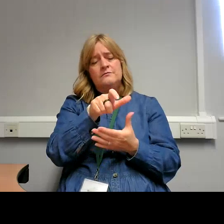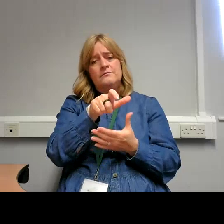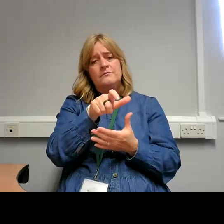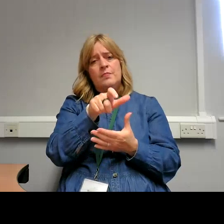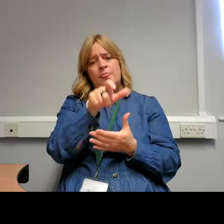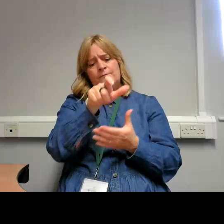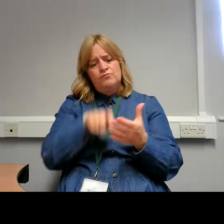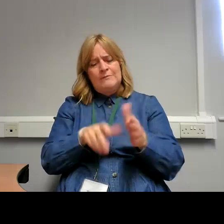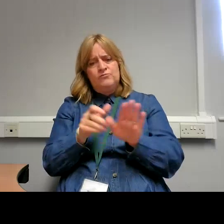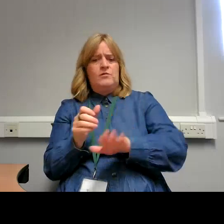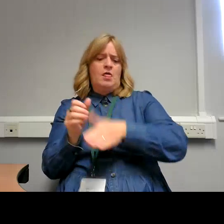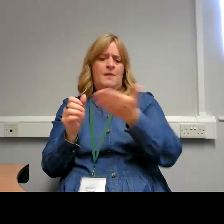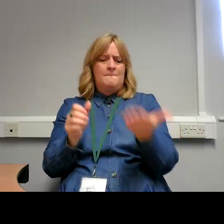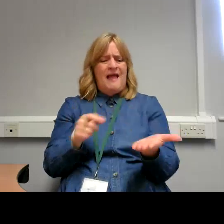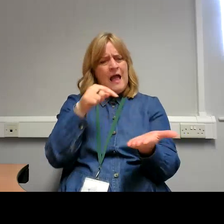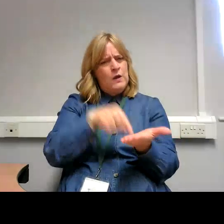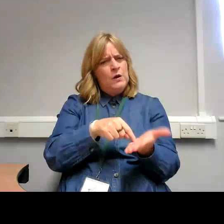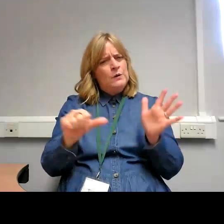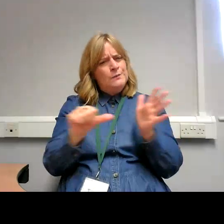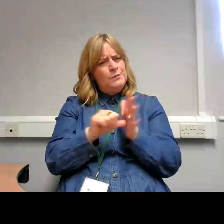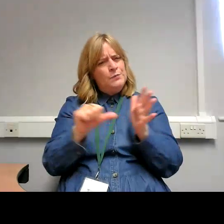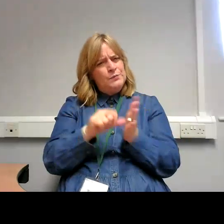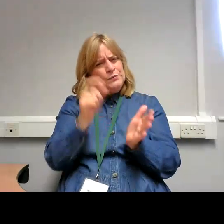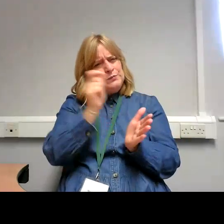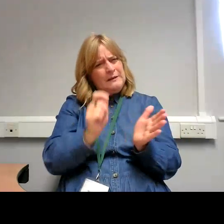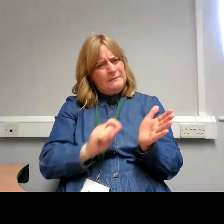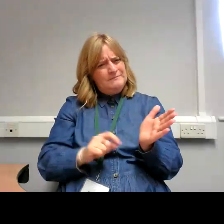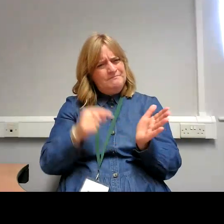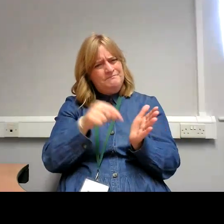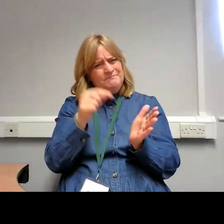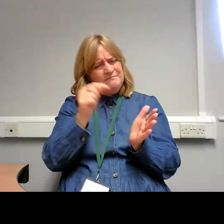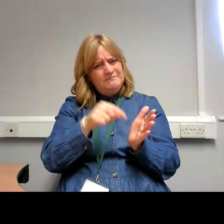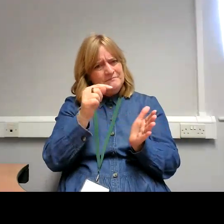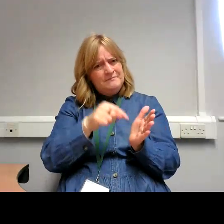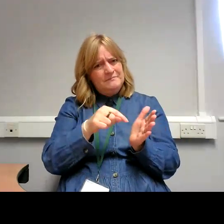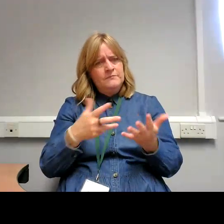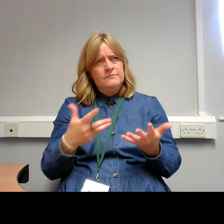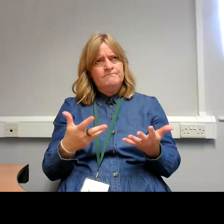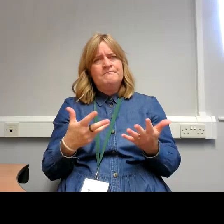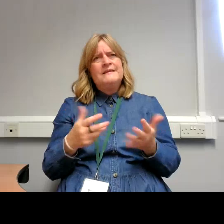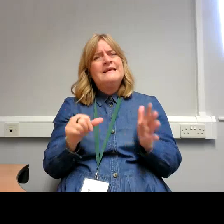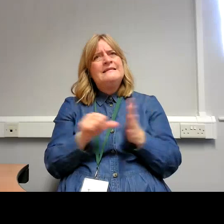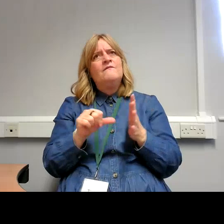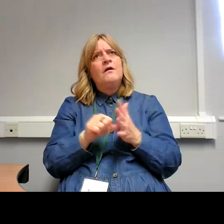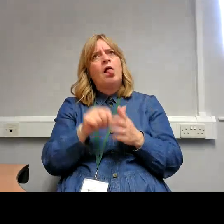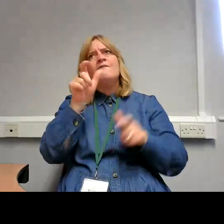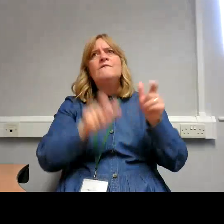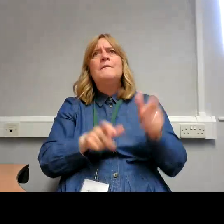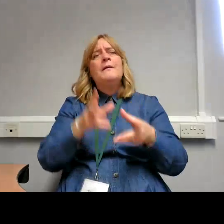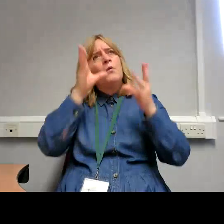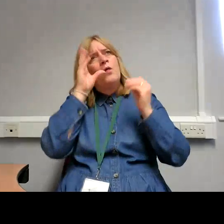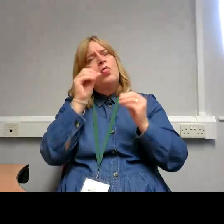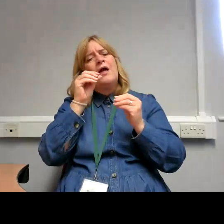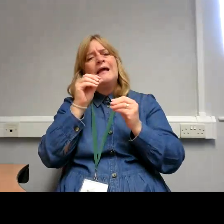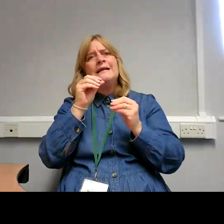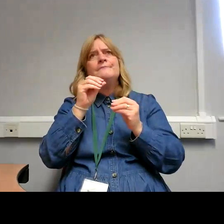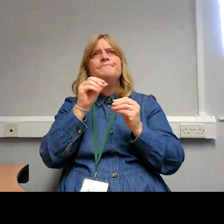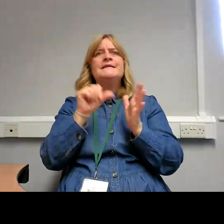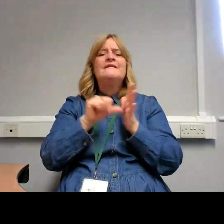complete, and any fine messages, as this would be difficult for people with learning difficulties to understand?